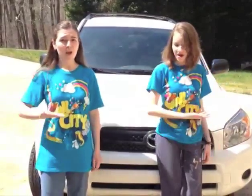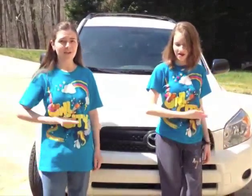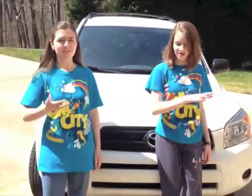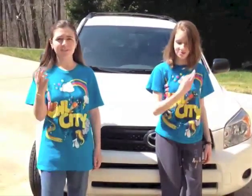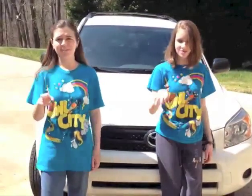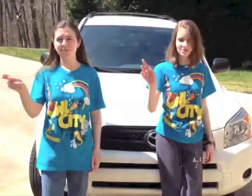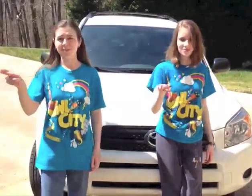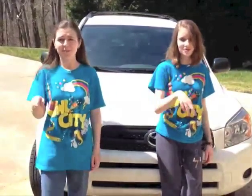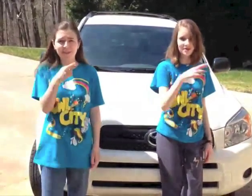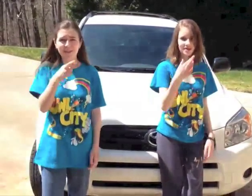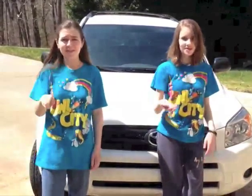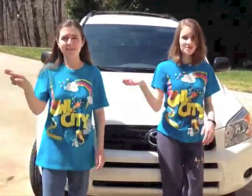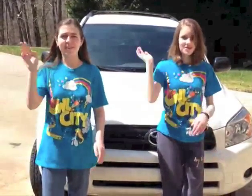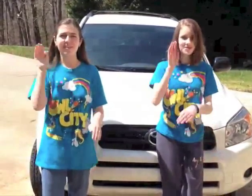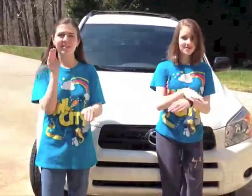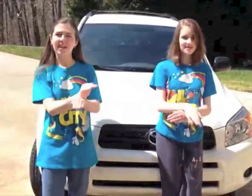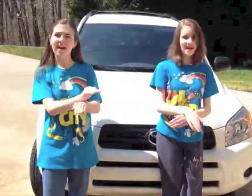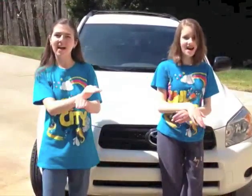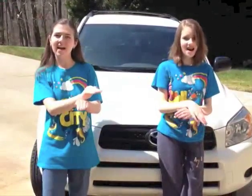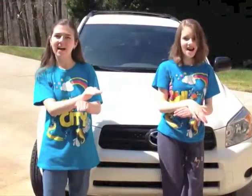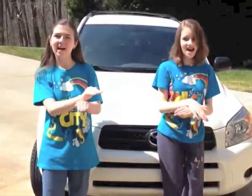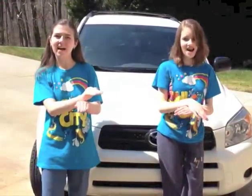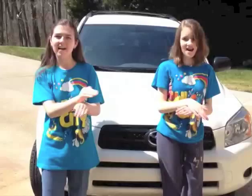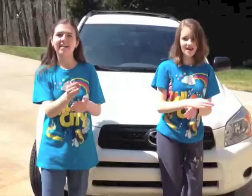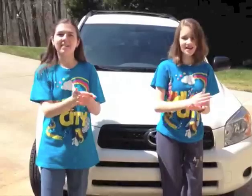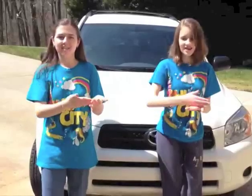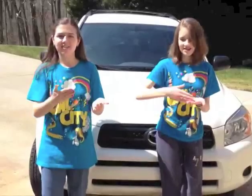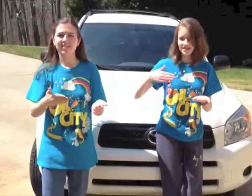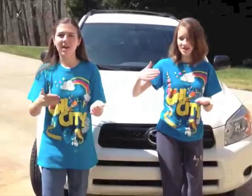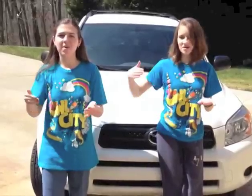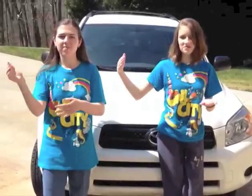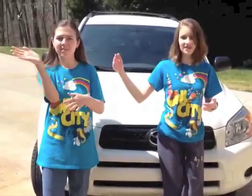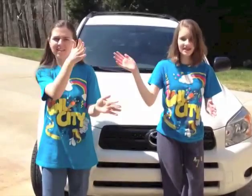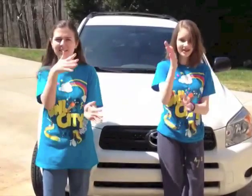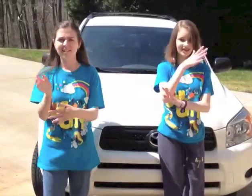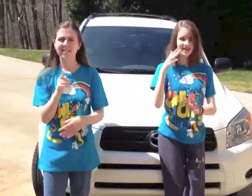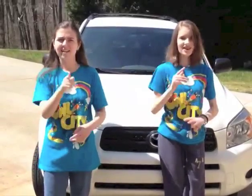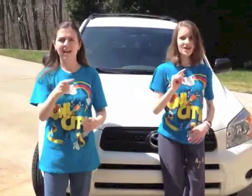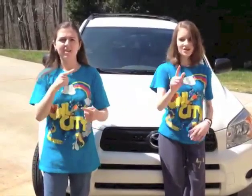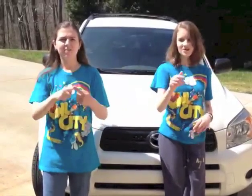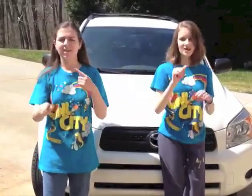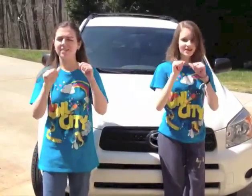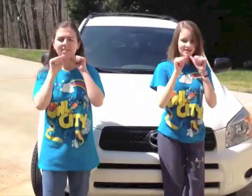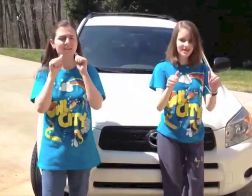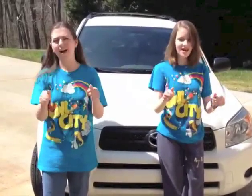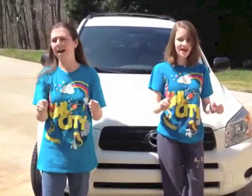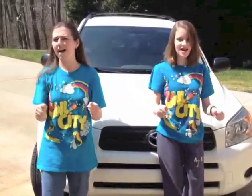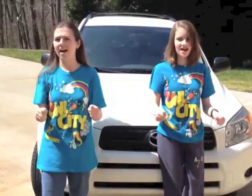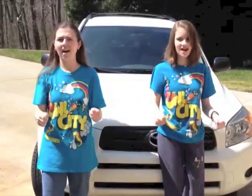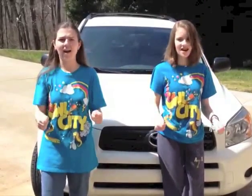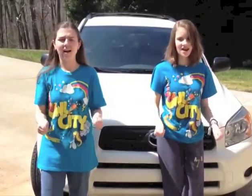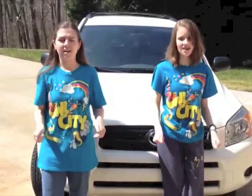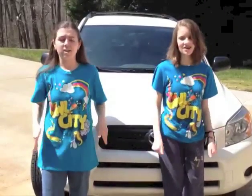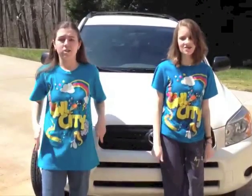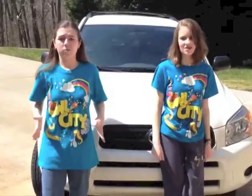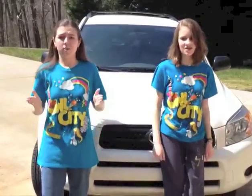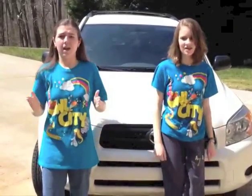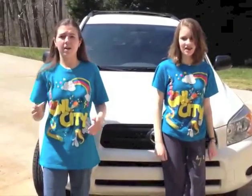Welcome to the rhythm of the night There's something in the air you can't deny So